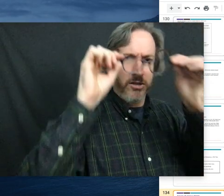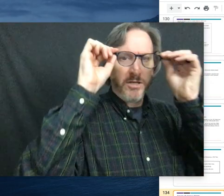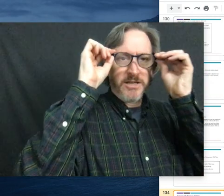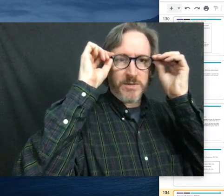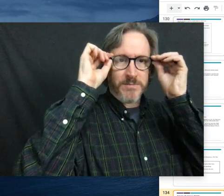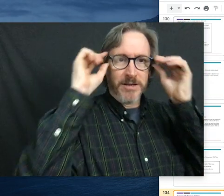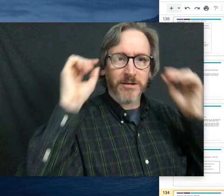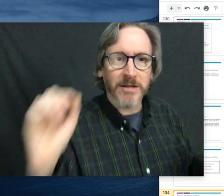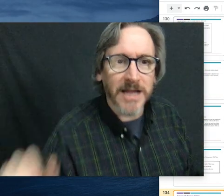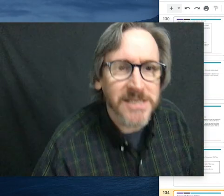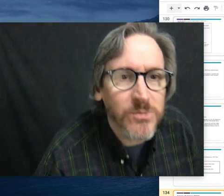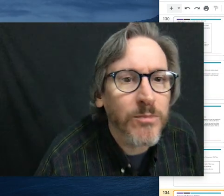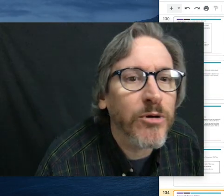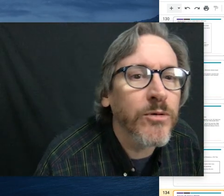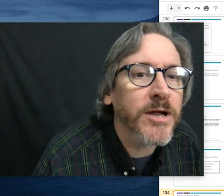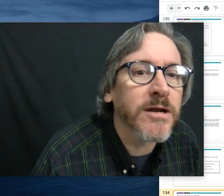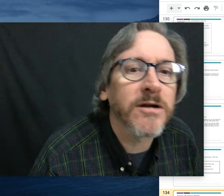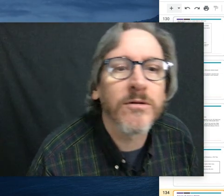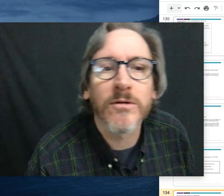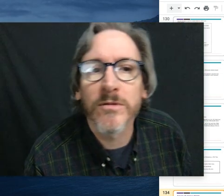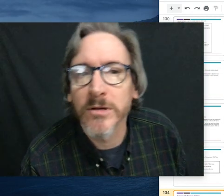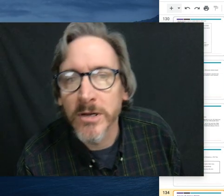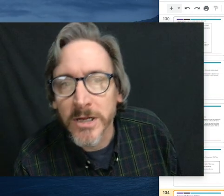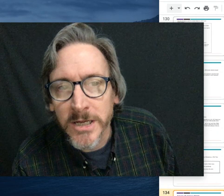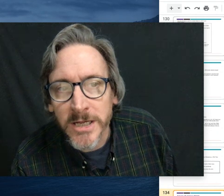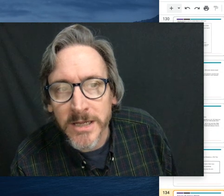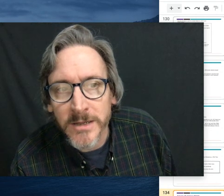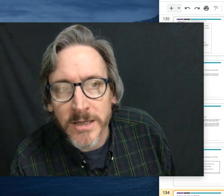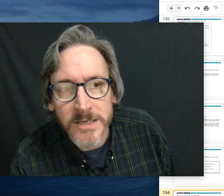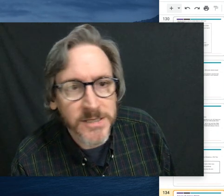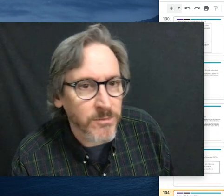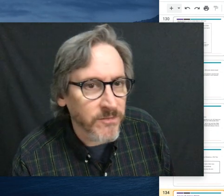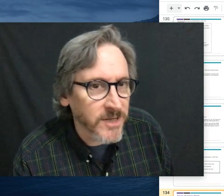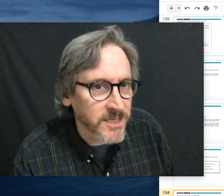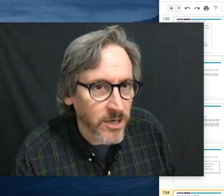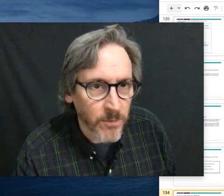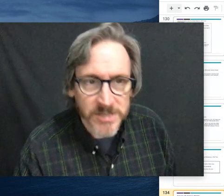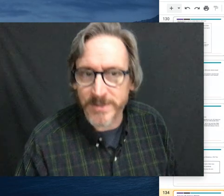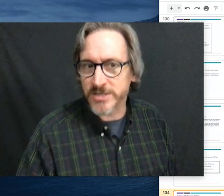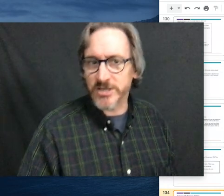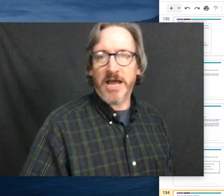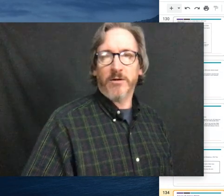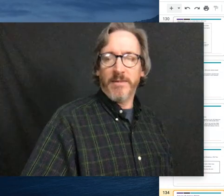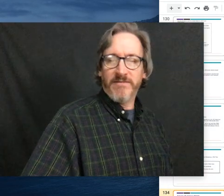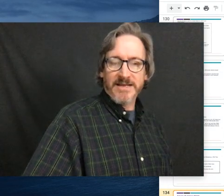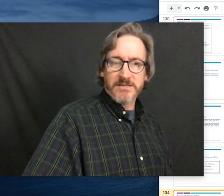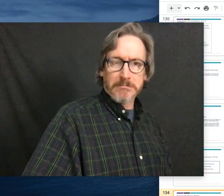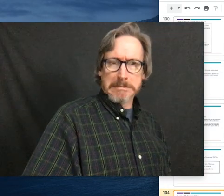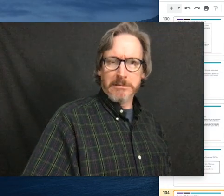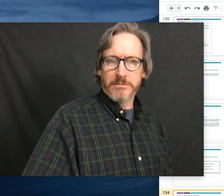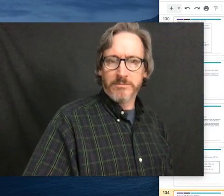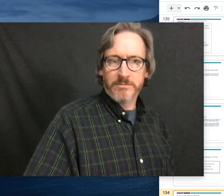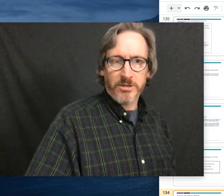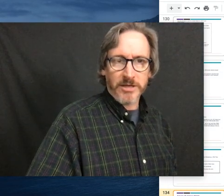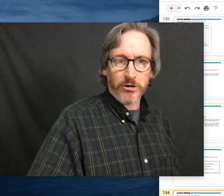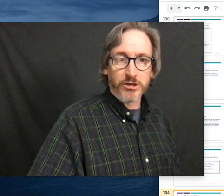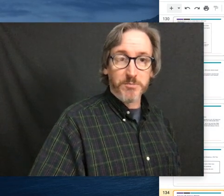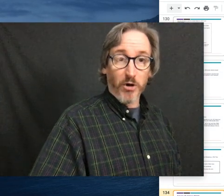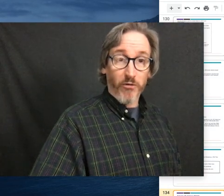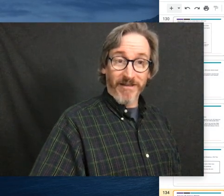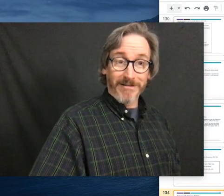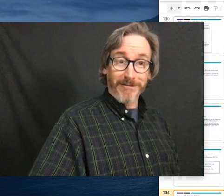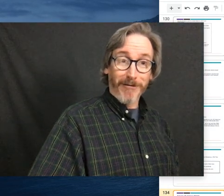It looked like my glasses were broken. I don't know. Is it a reflection? Oh, it must be just the shadow on my face. Oh, looks like